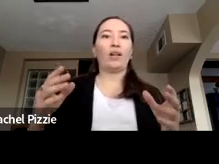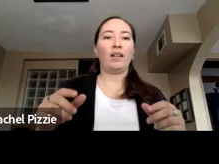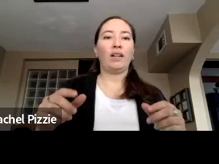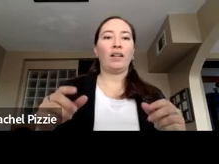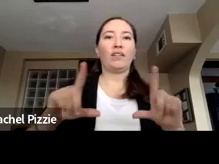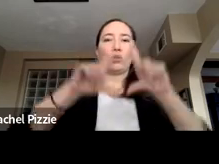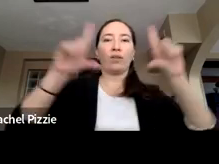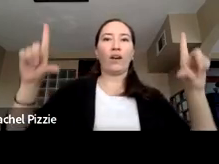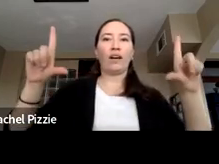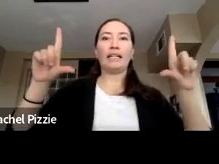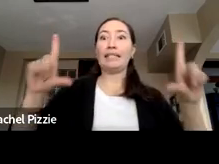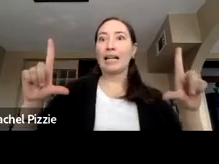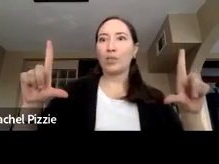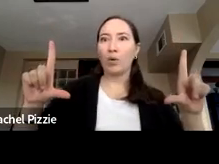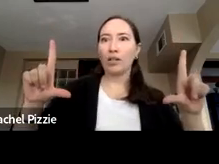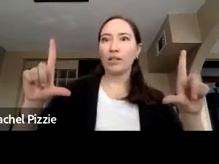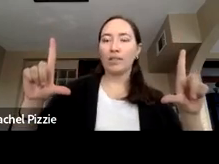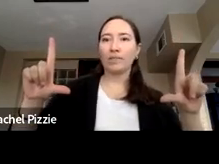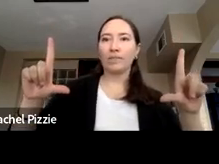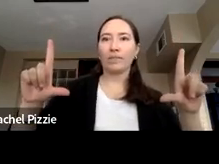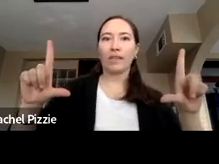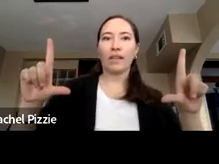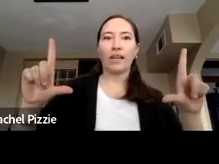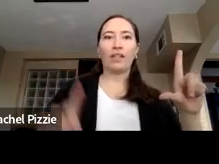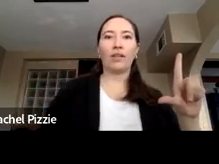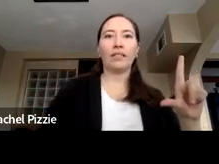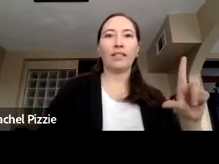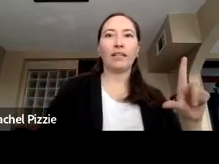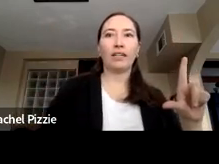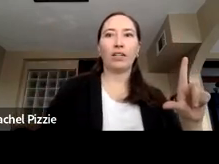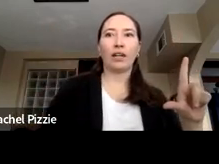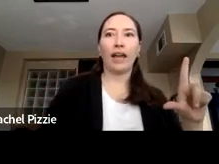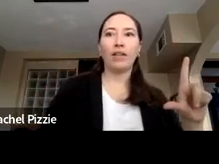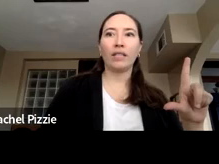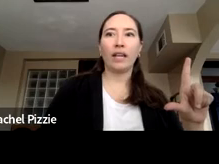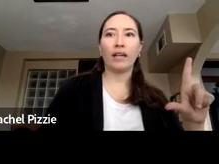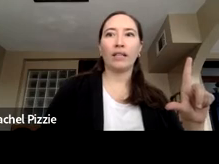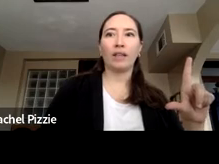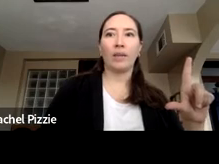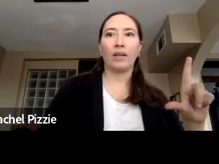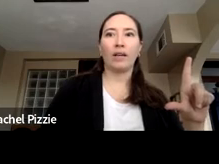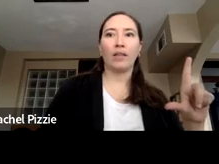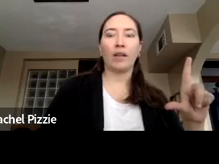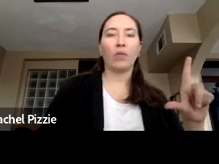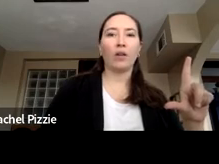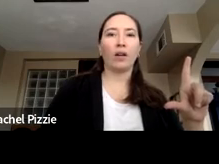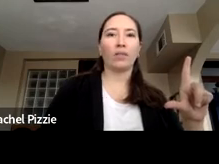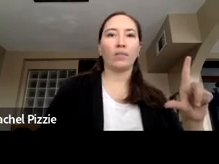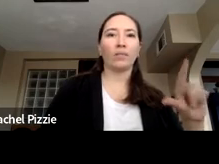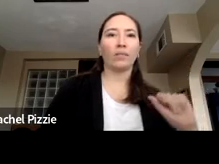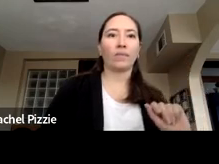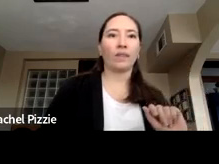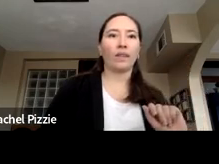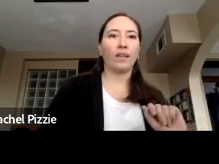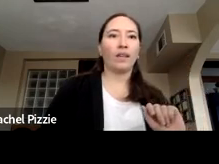So there's sort of a dashboard, and you can see your account settings up here in the right corner.